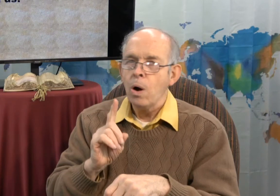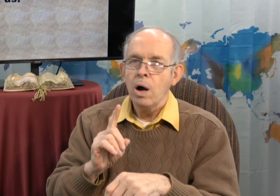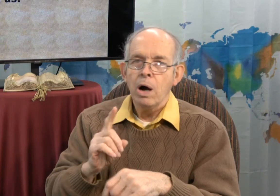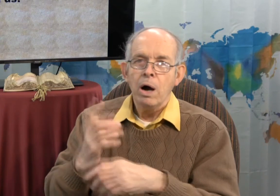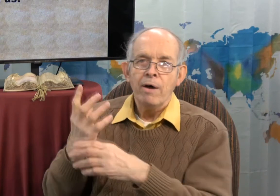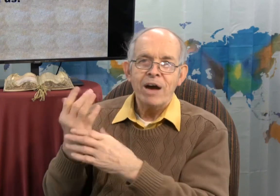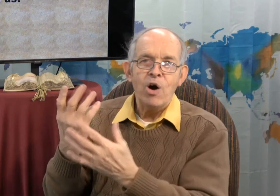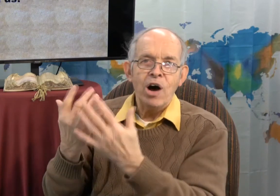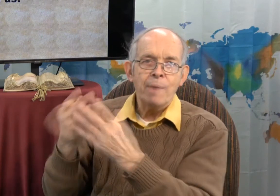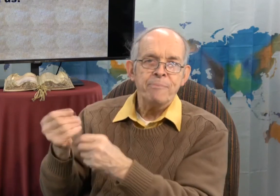fire,